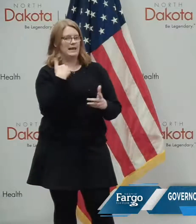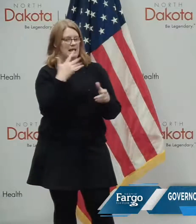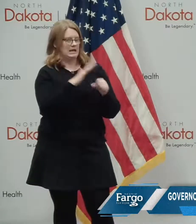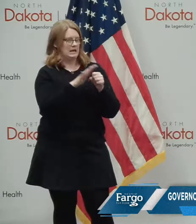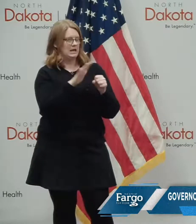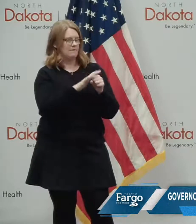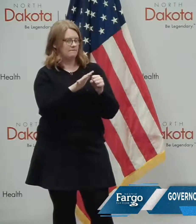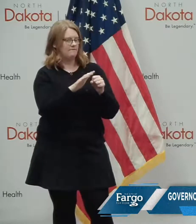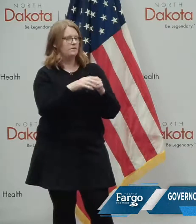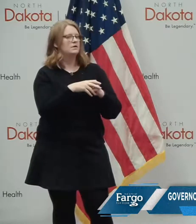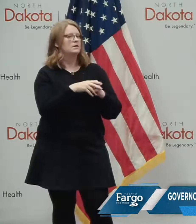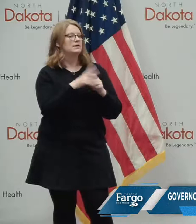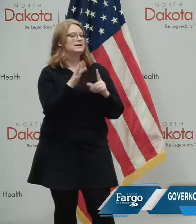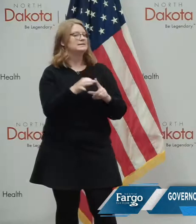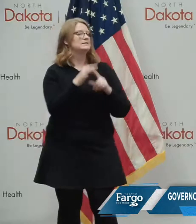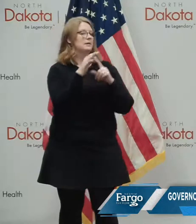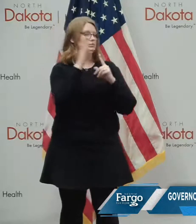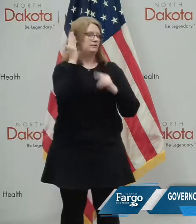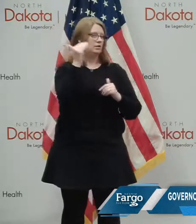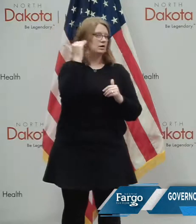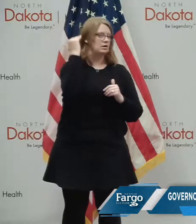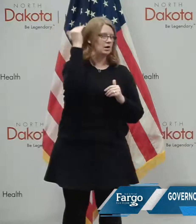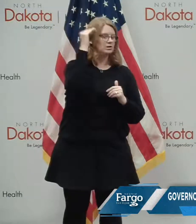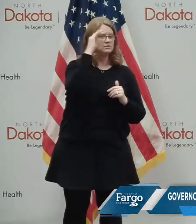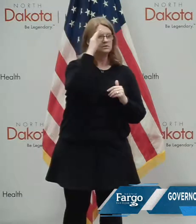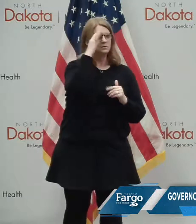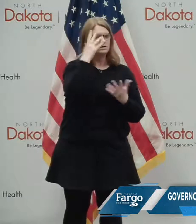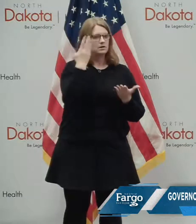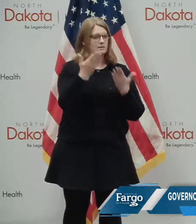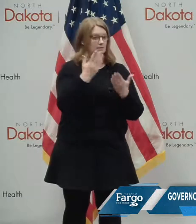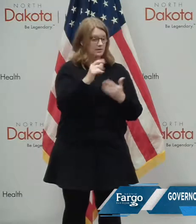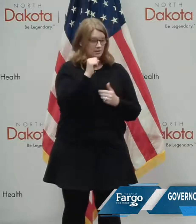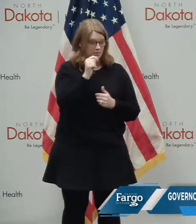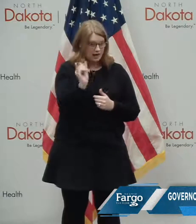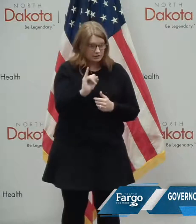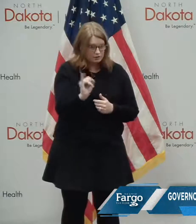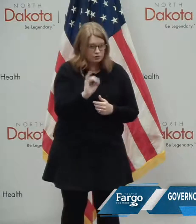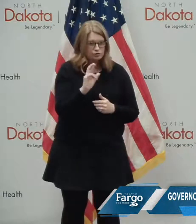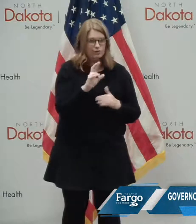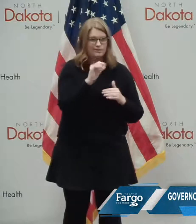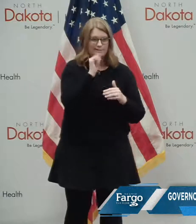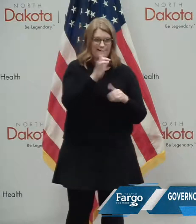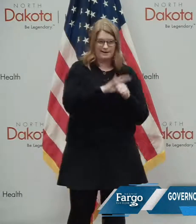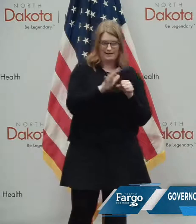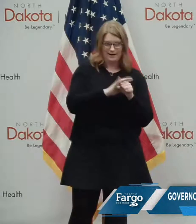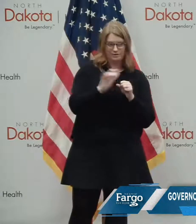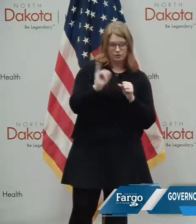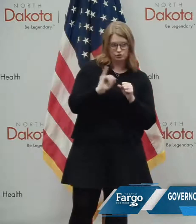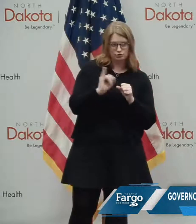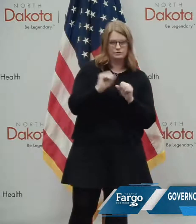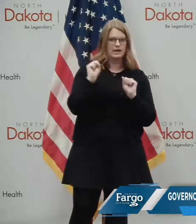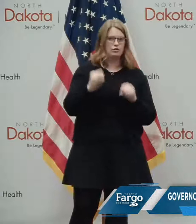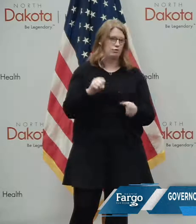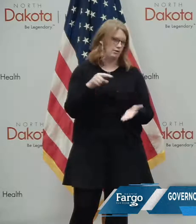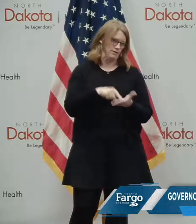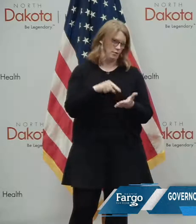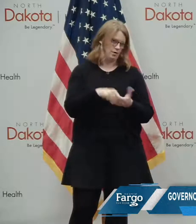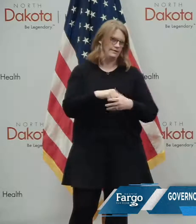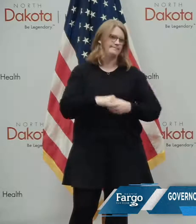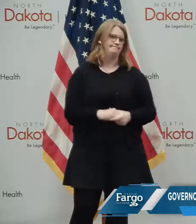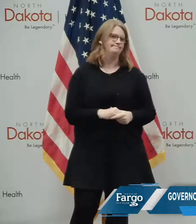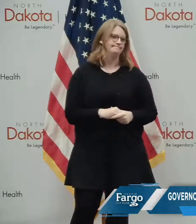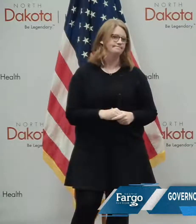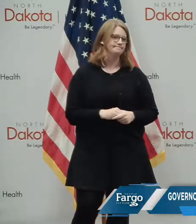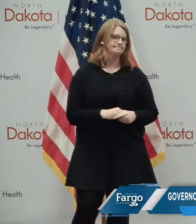doses, especially for adults who were uninsured or underinsured and couldn't potentially afford influenza vaccine.